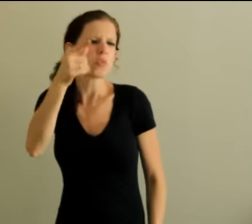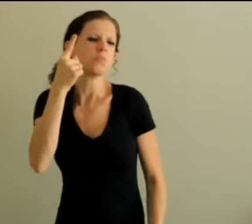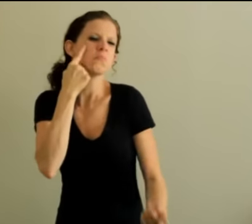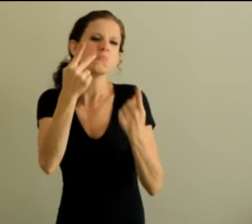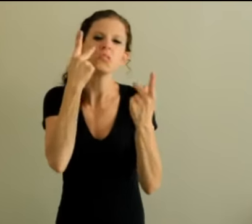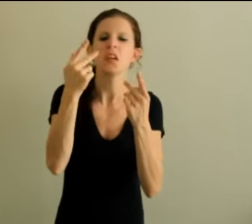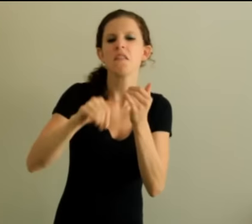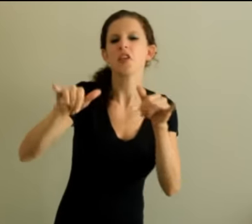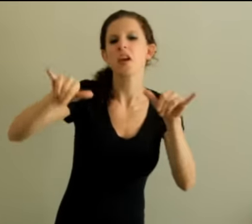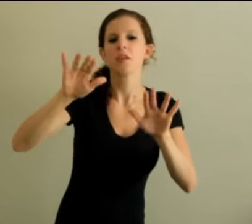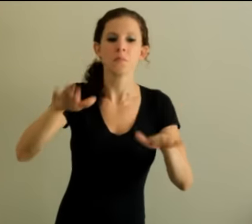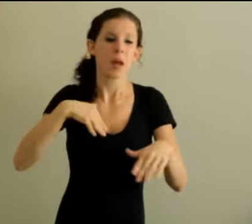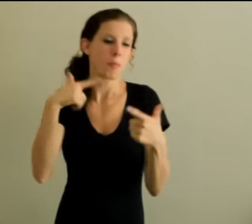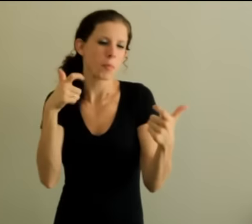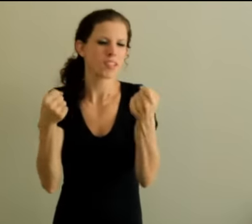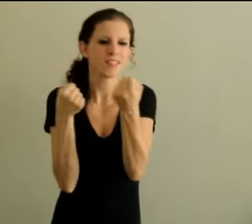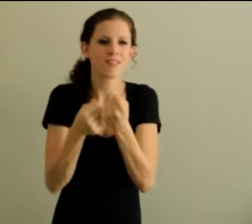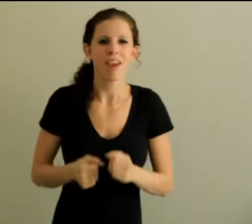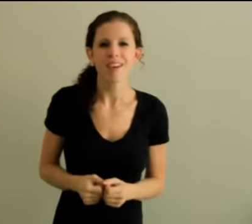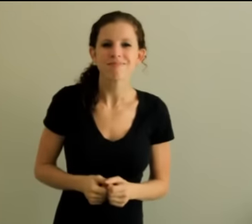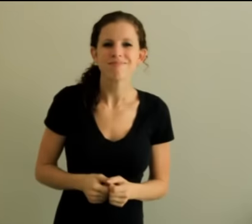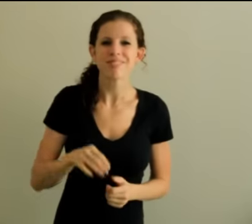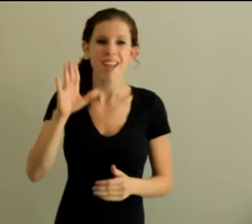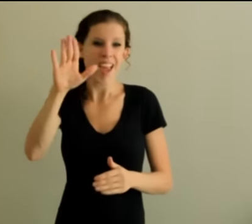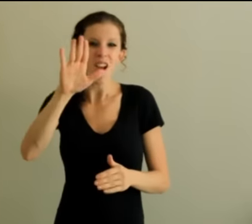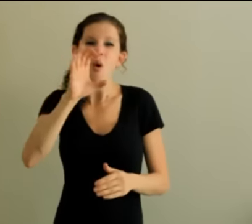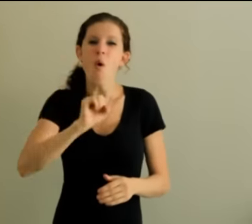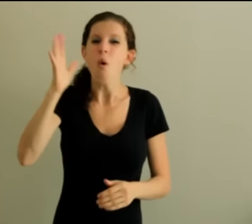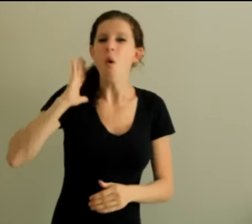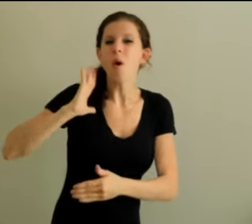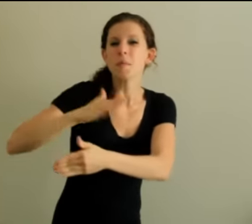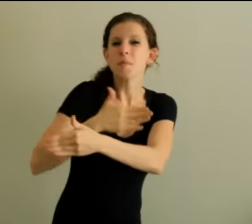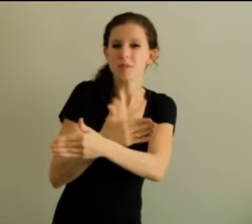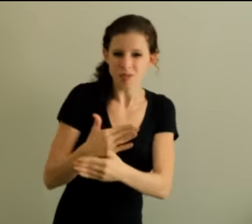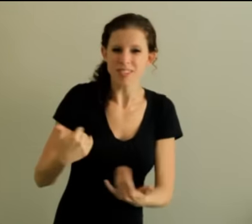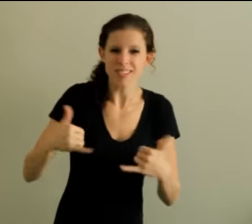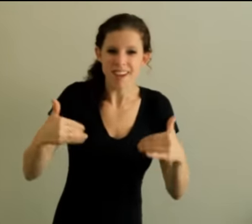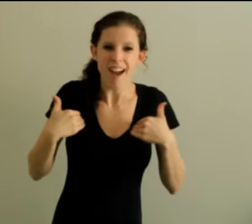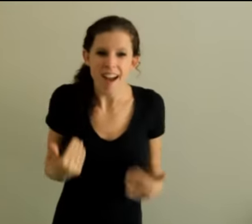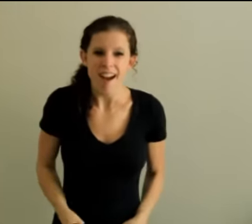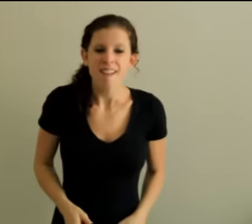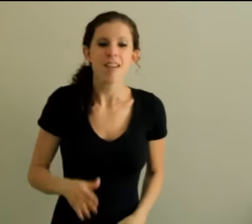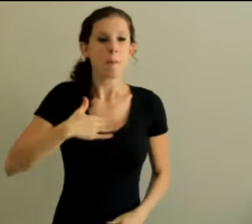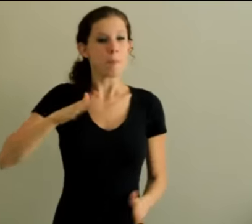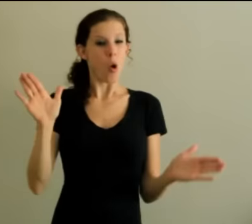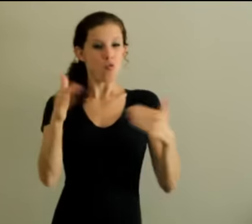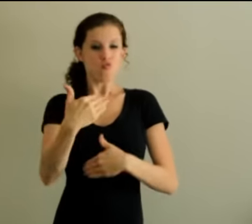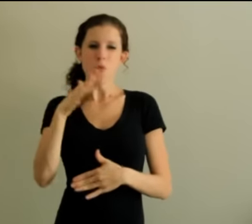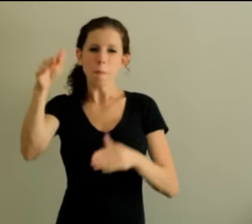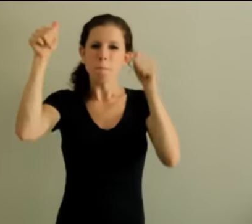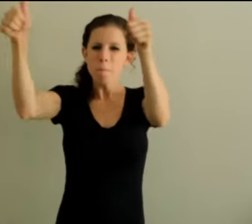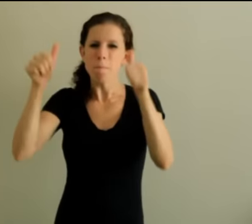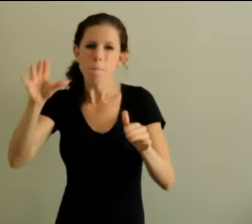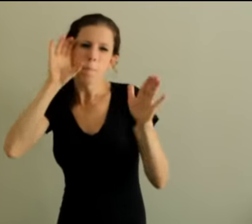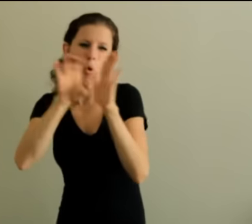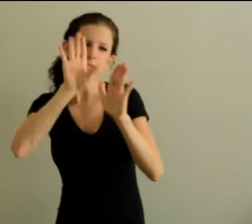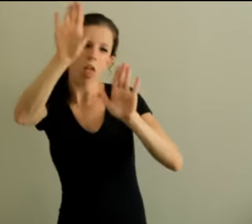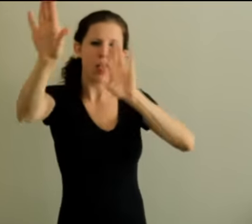know you probably hear this every day, but I'm your biggest fan I even got the underground shit that you did with Scam I got a room full of your posters